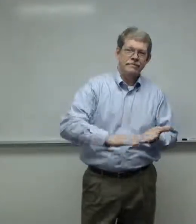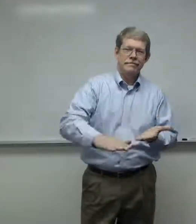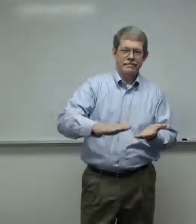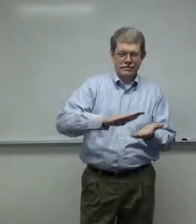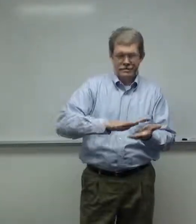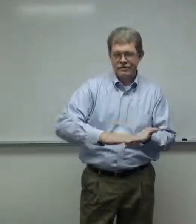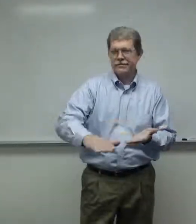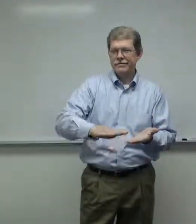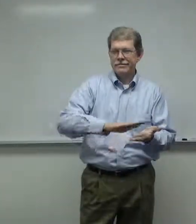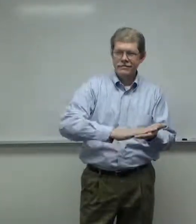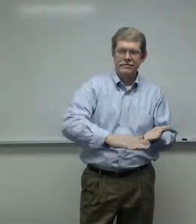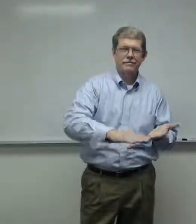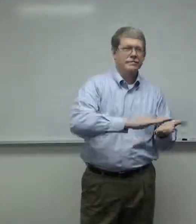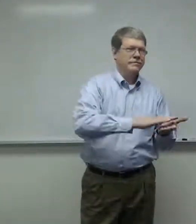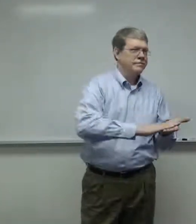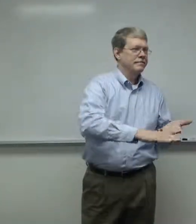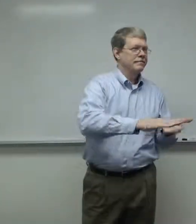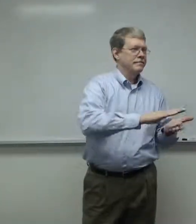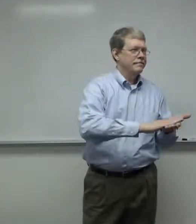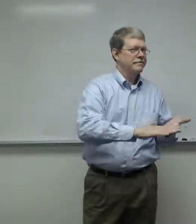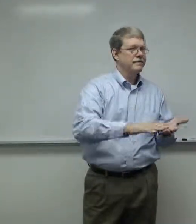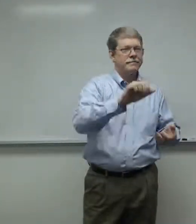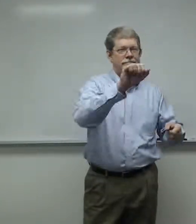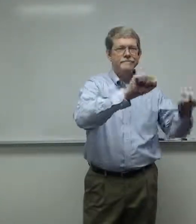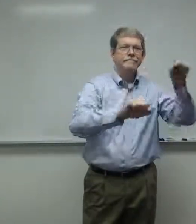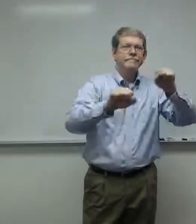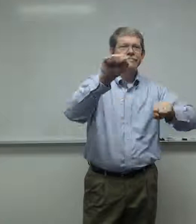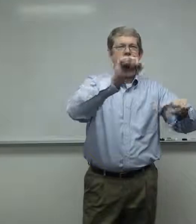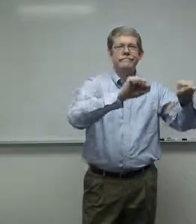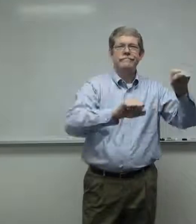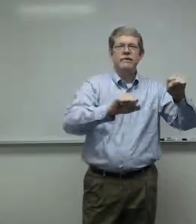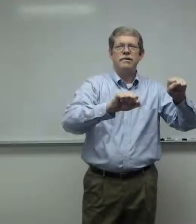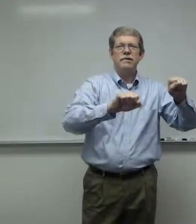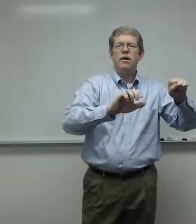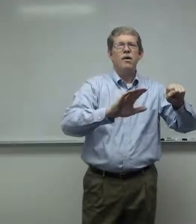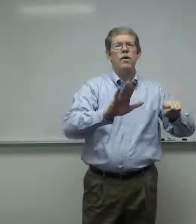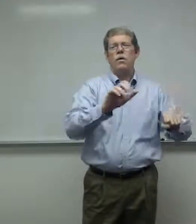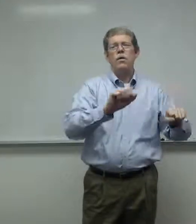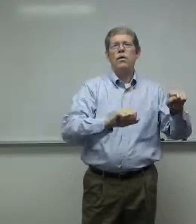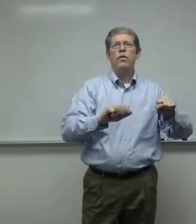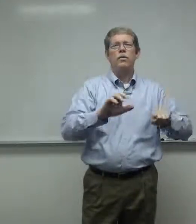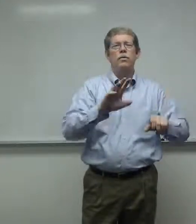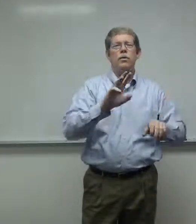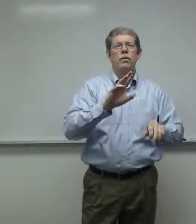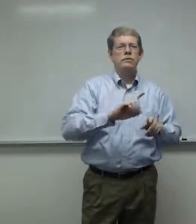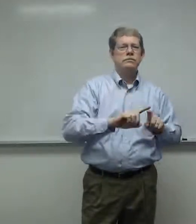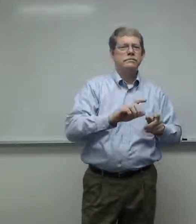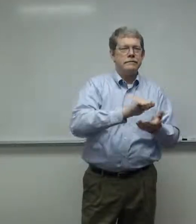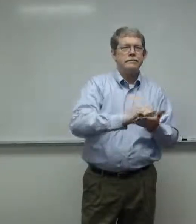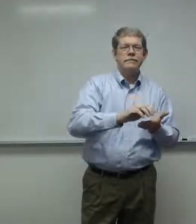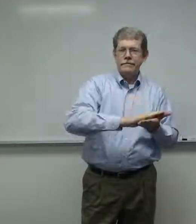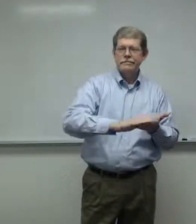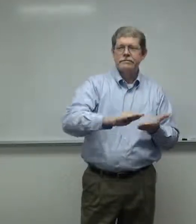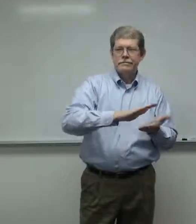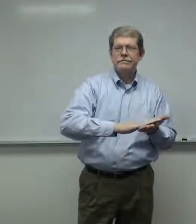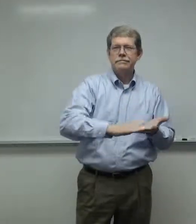Clean. Oh, there you go. Repetitive movements of that. Clean. It can be I'm not going to use the scrubbing sign. That's